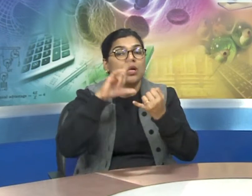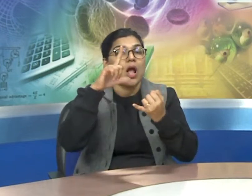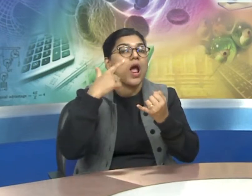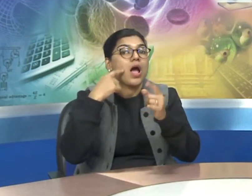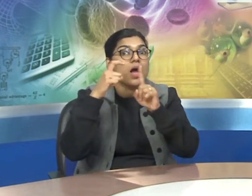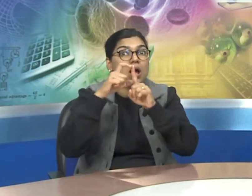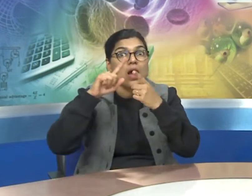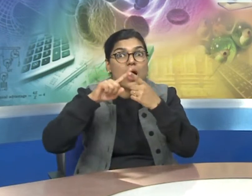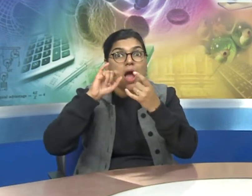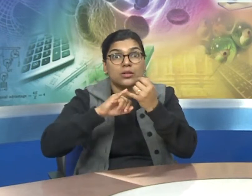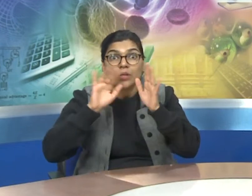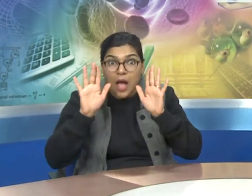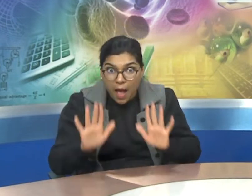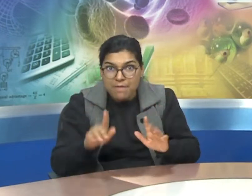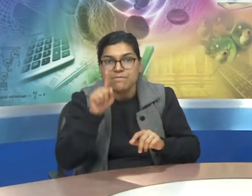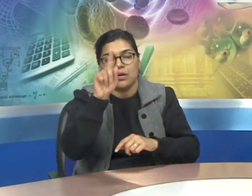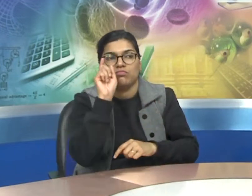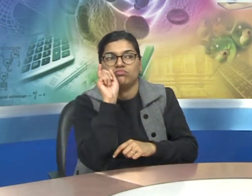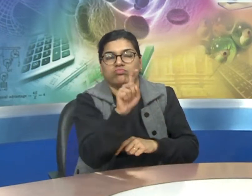with the help of mouse.